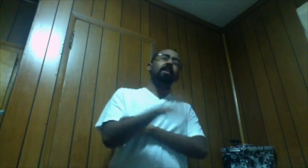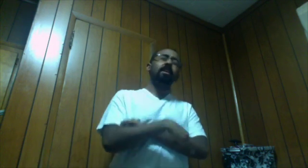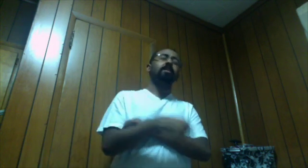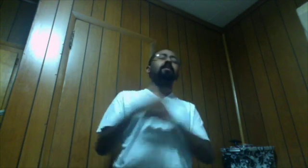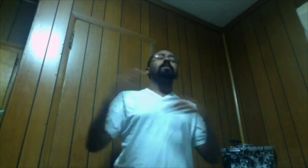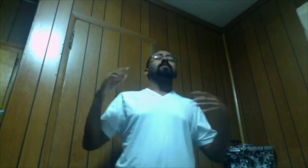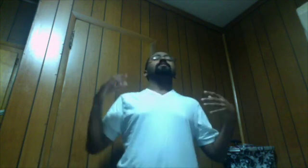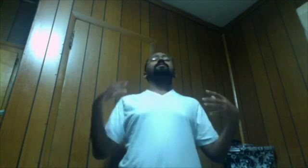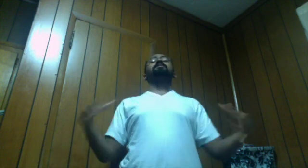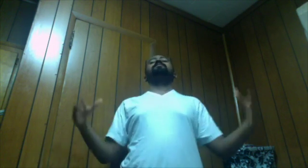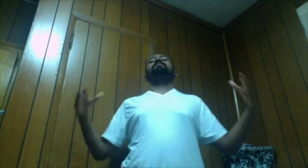yada. So